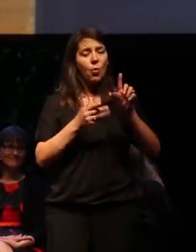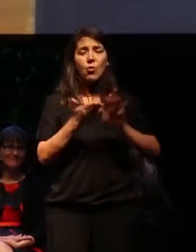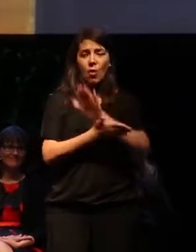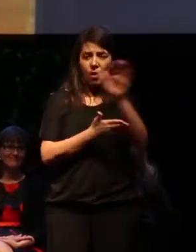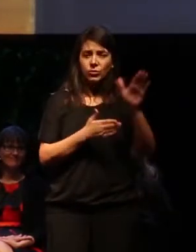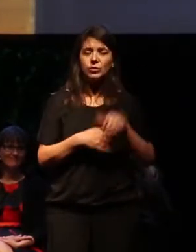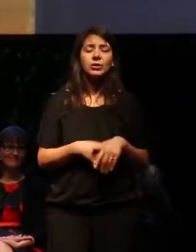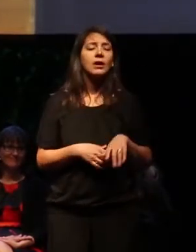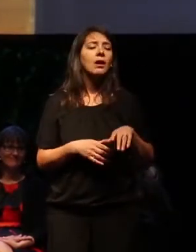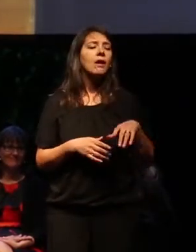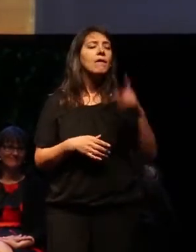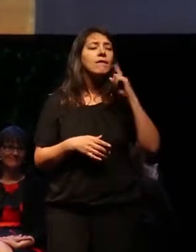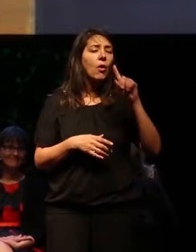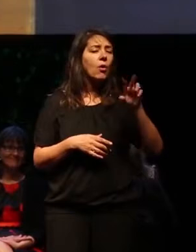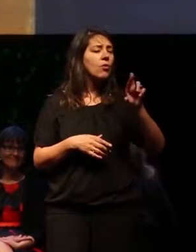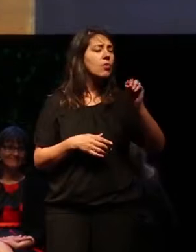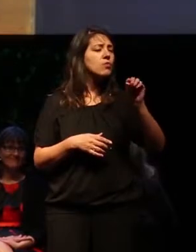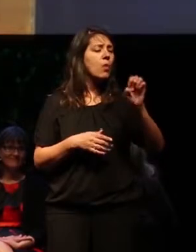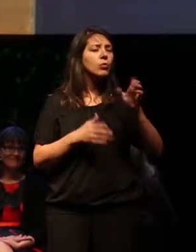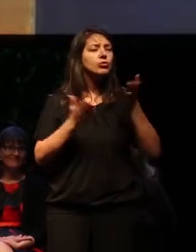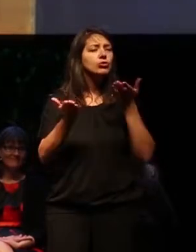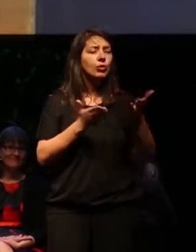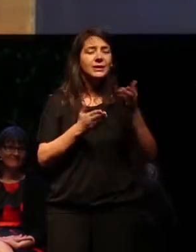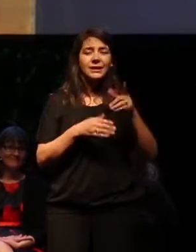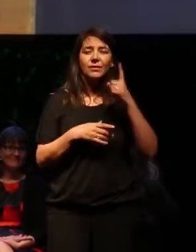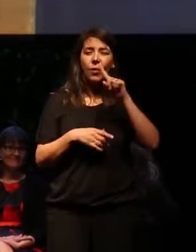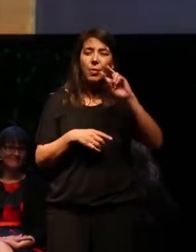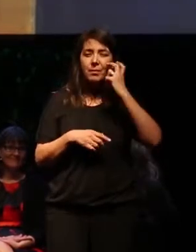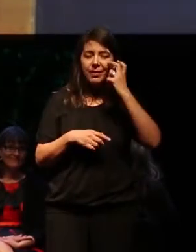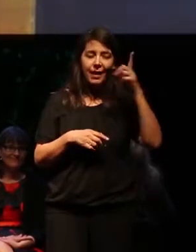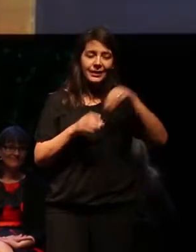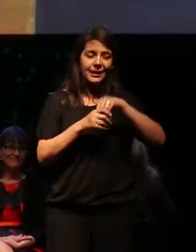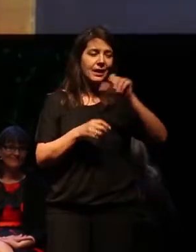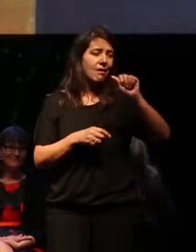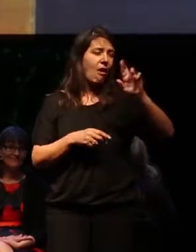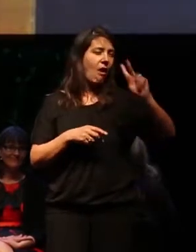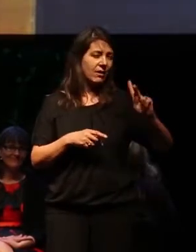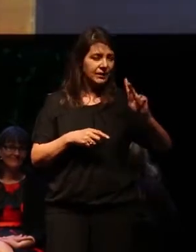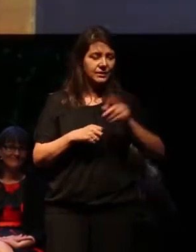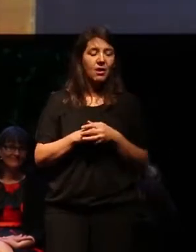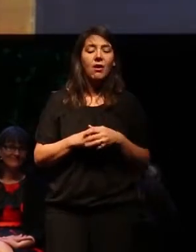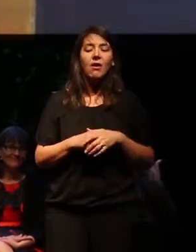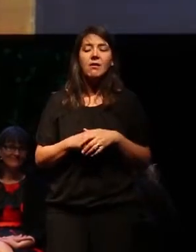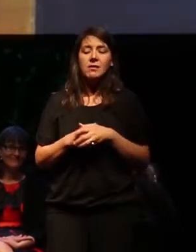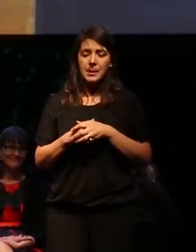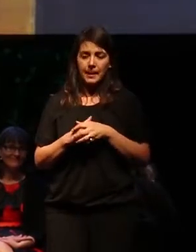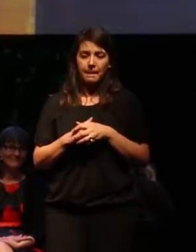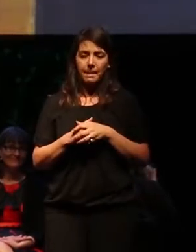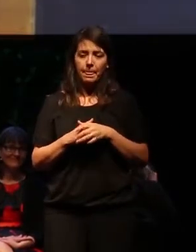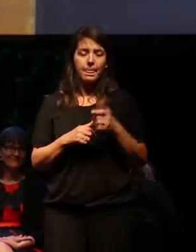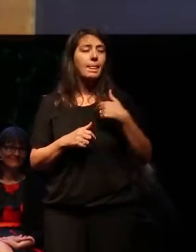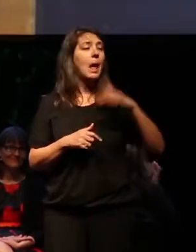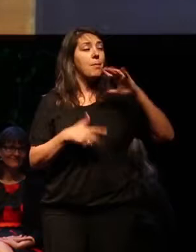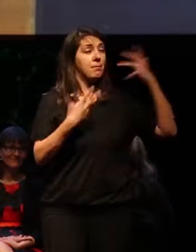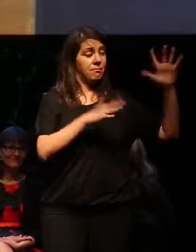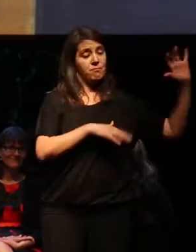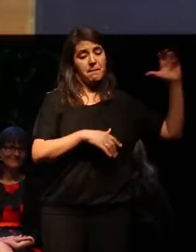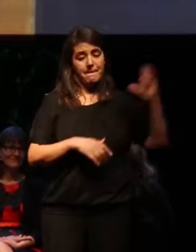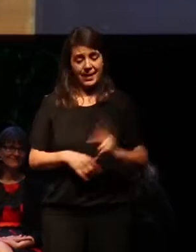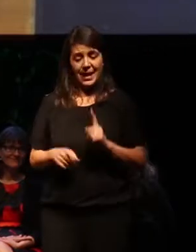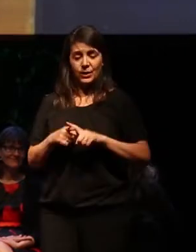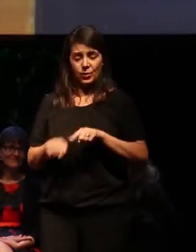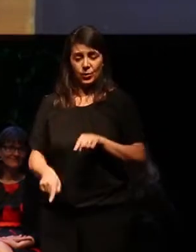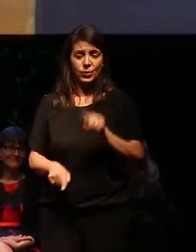at World Services for the Blind in Arkansas this summer. I will then return to Tucson and complete my